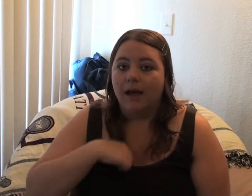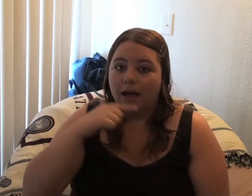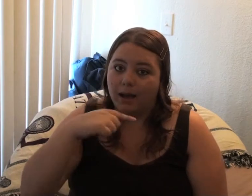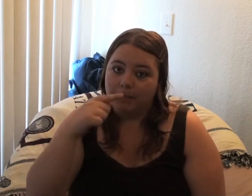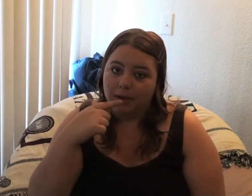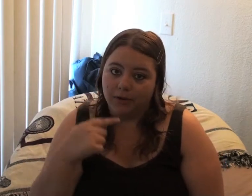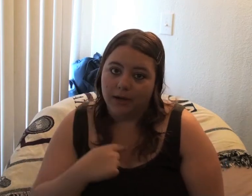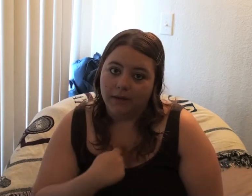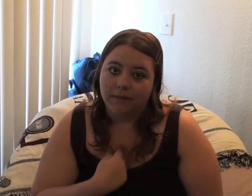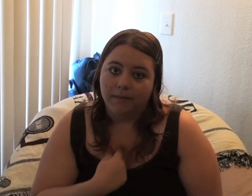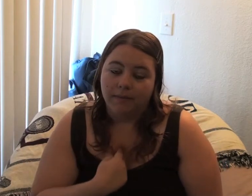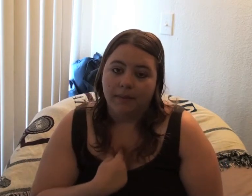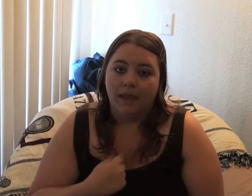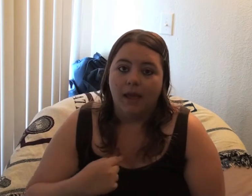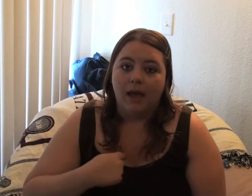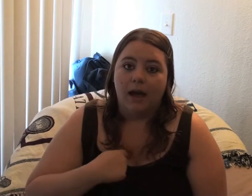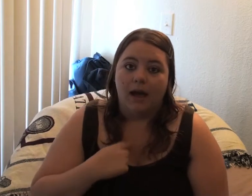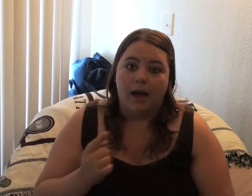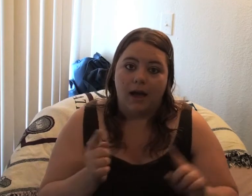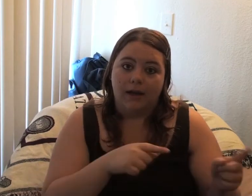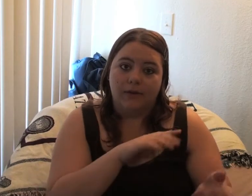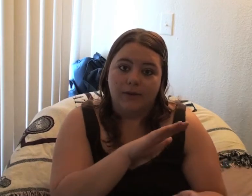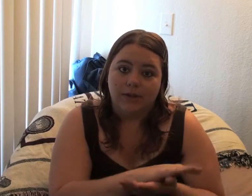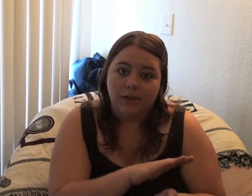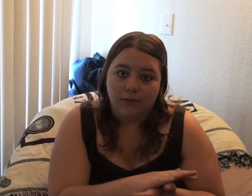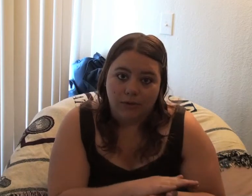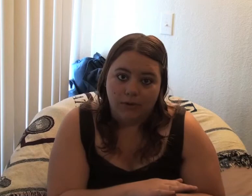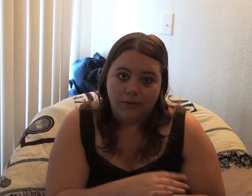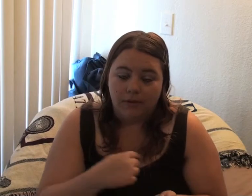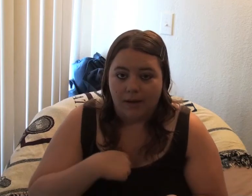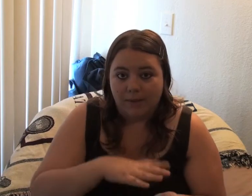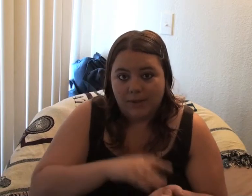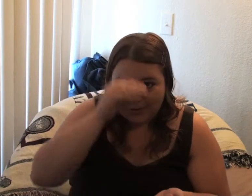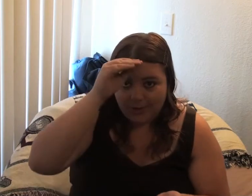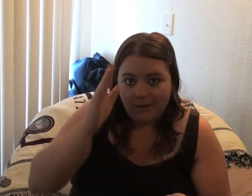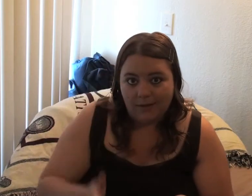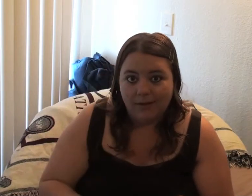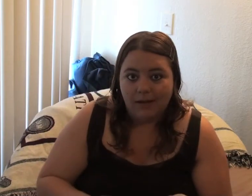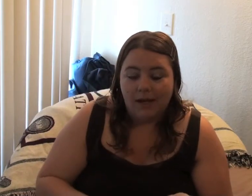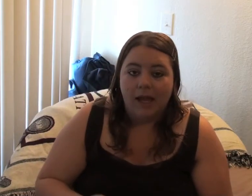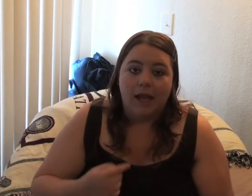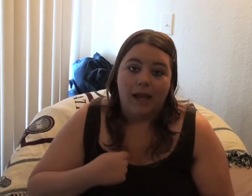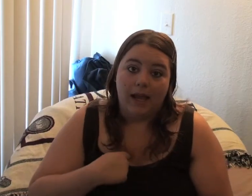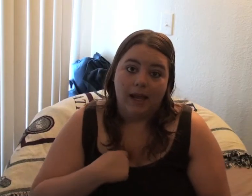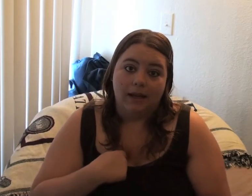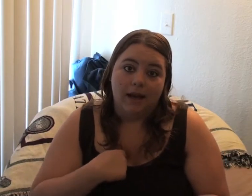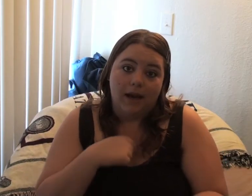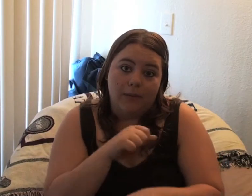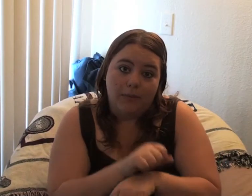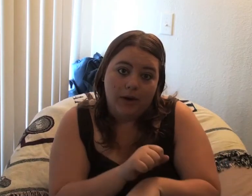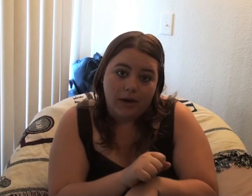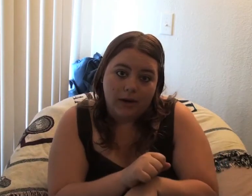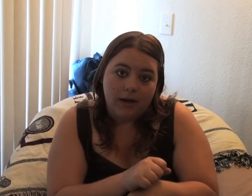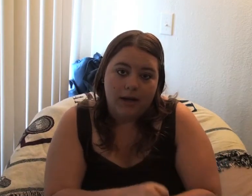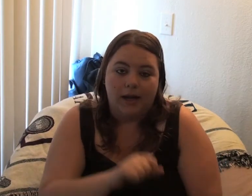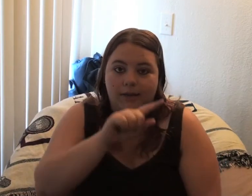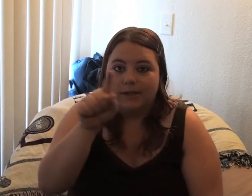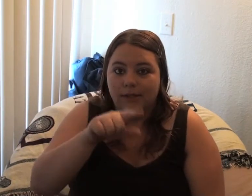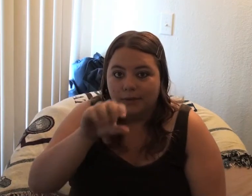I'm hearing, I go to school, I'm a student, and I work at the zoo.